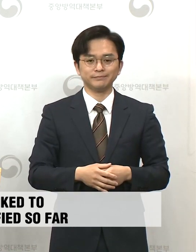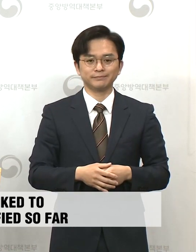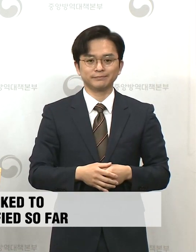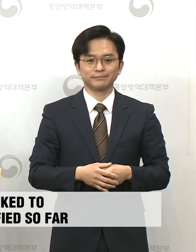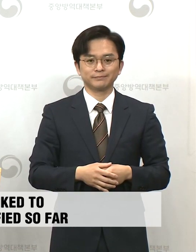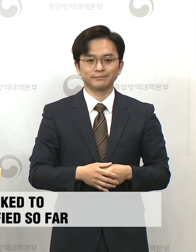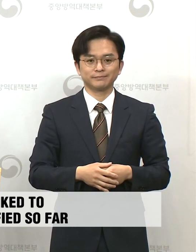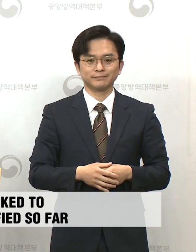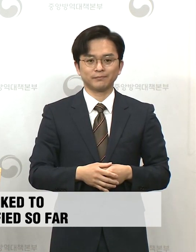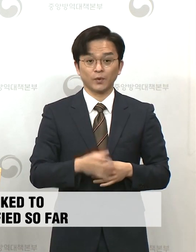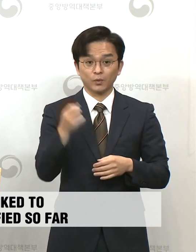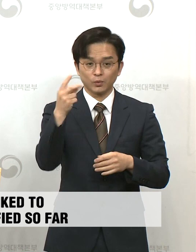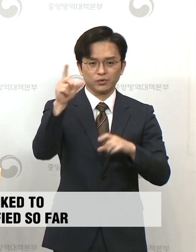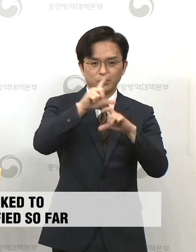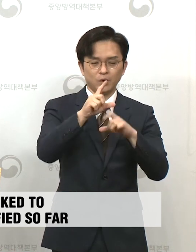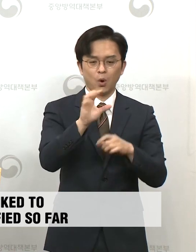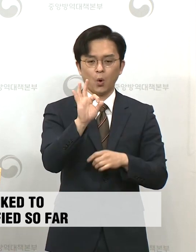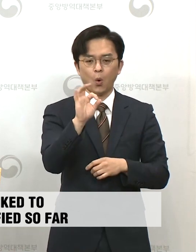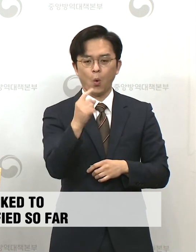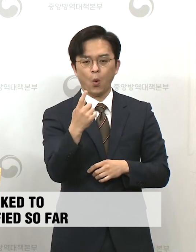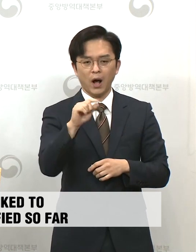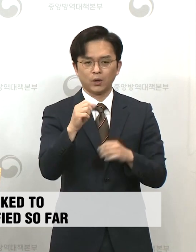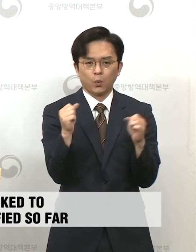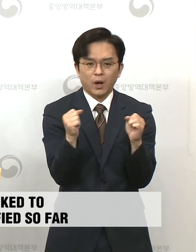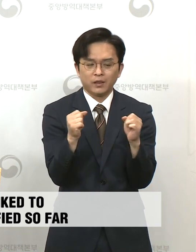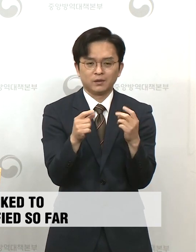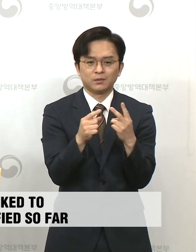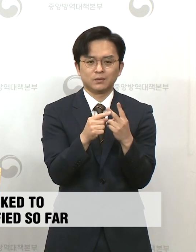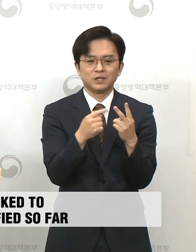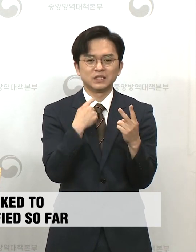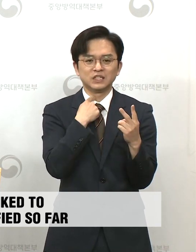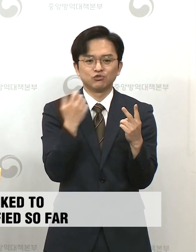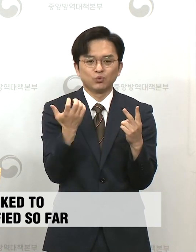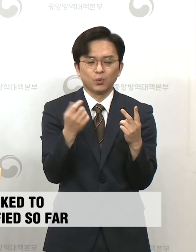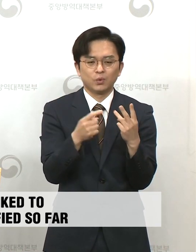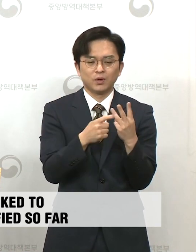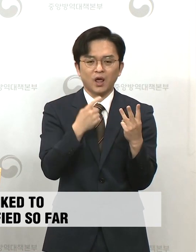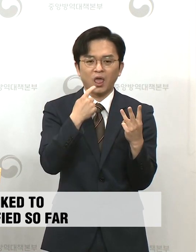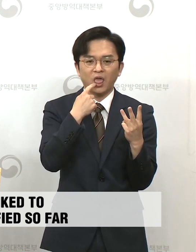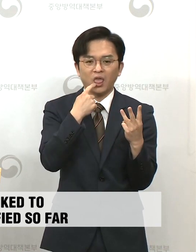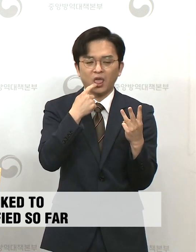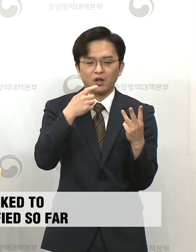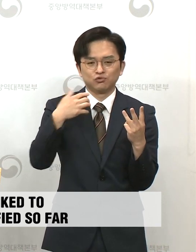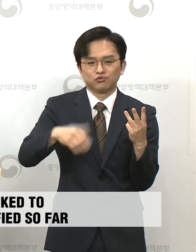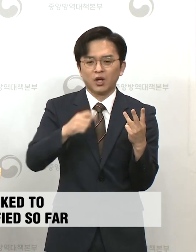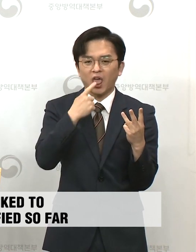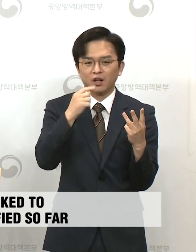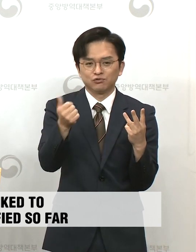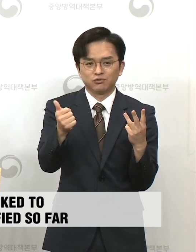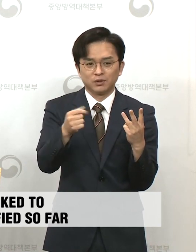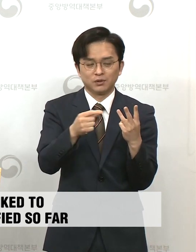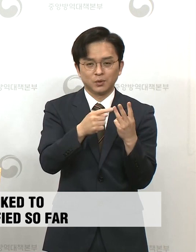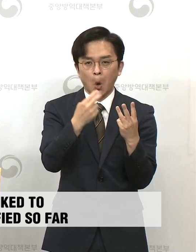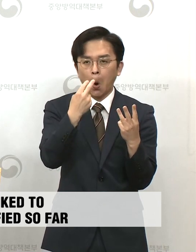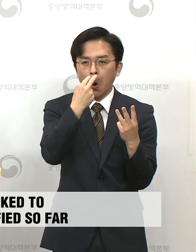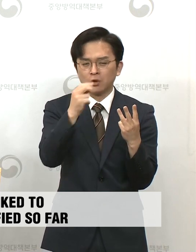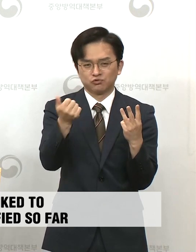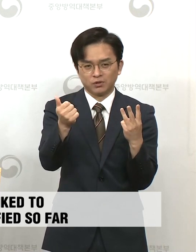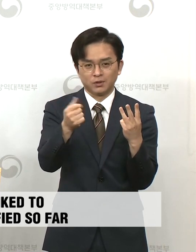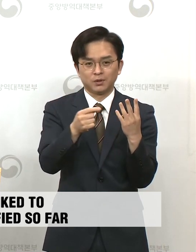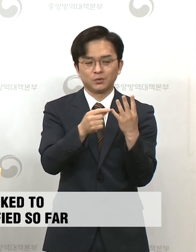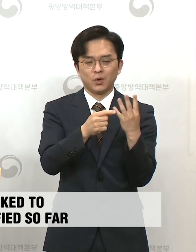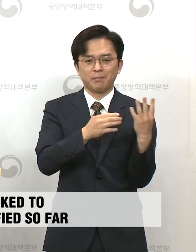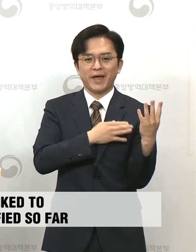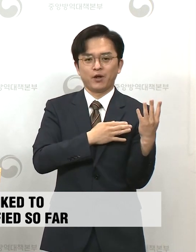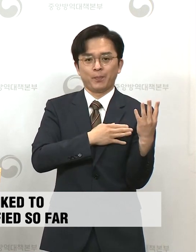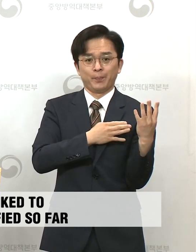practitioners. And based on the clinic trials that we had so far, we included many other symptoms, including sore throat and